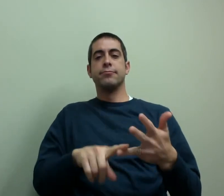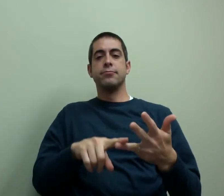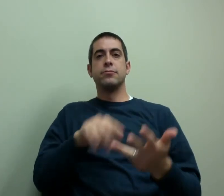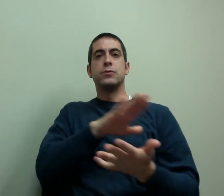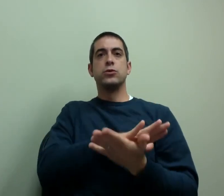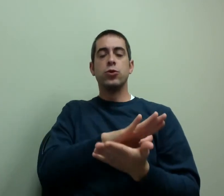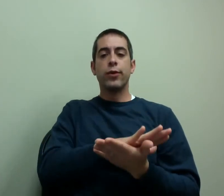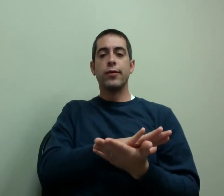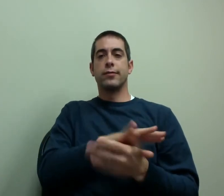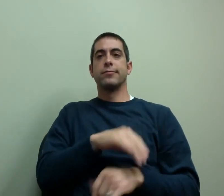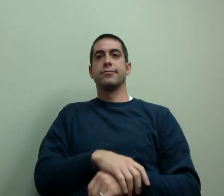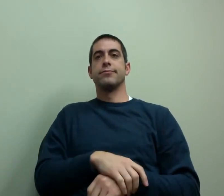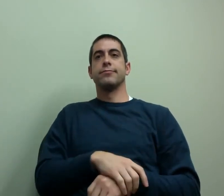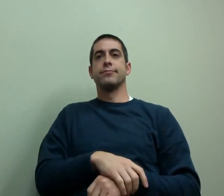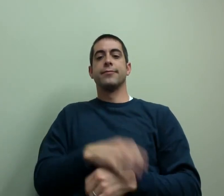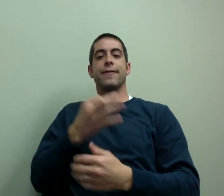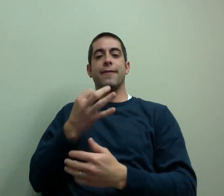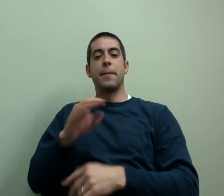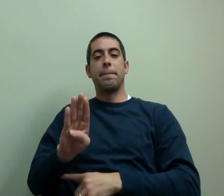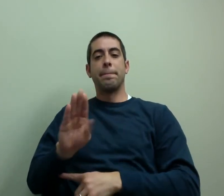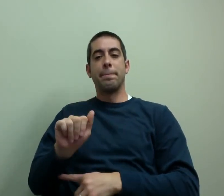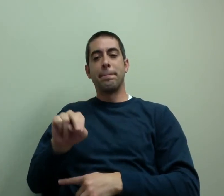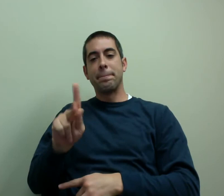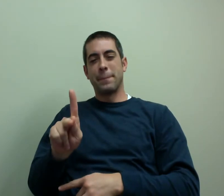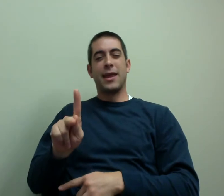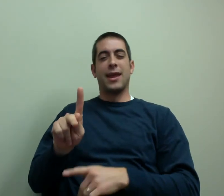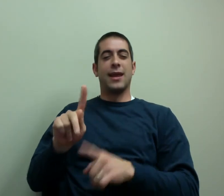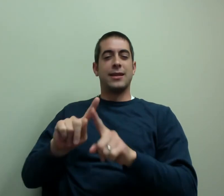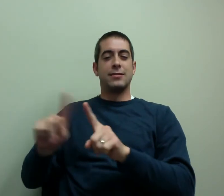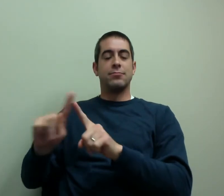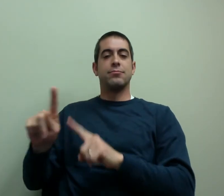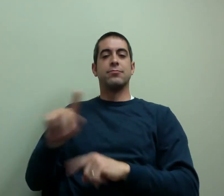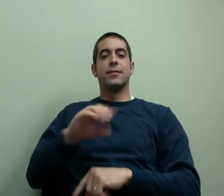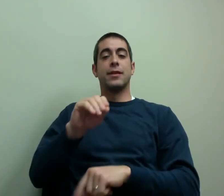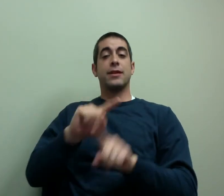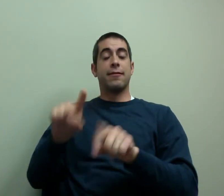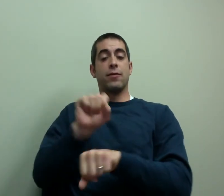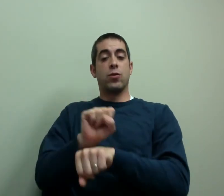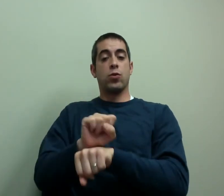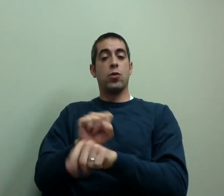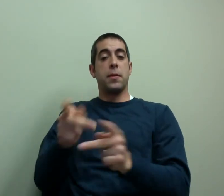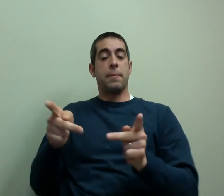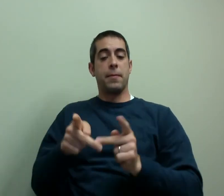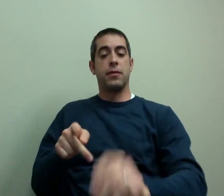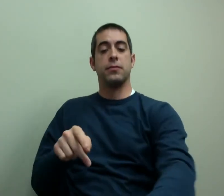schools, financial institutions, and workplaces. Entities may contract for